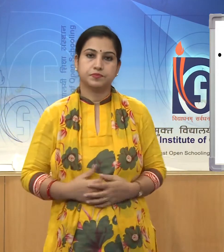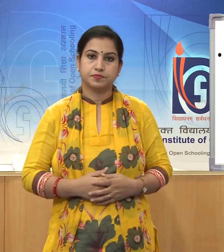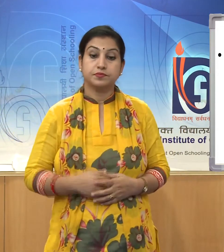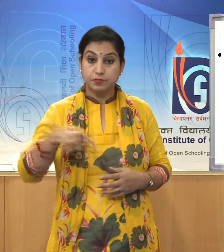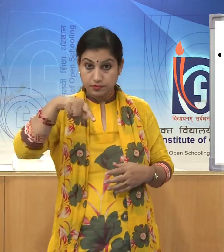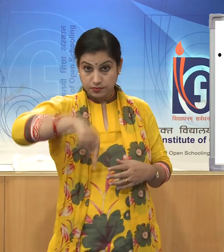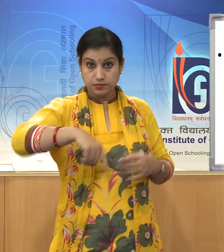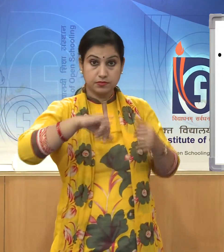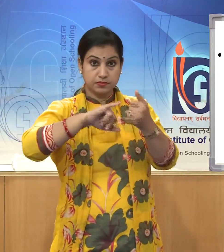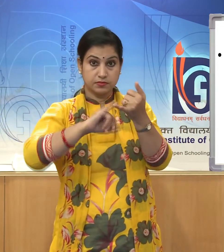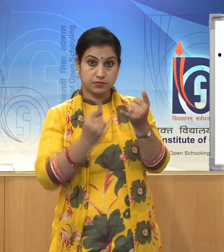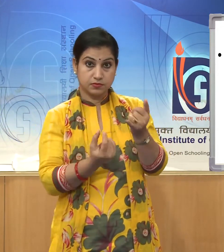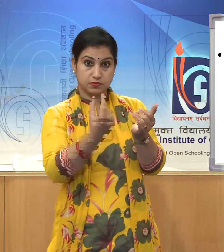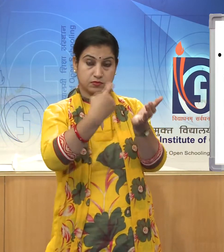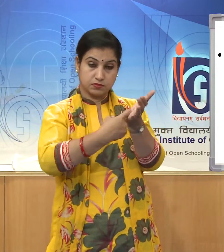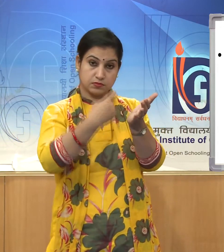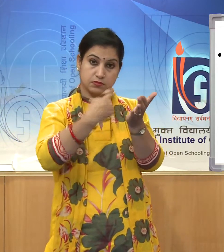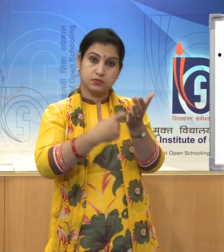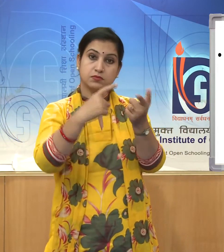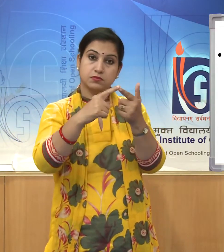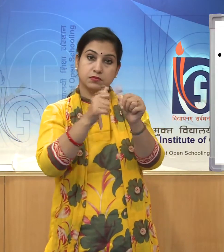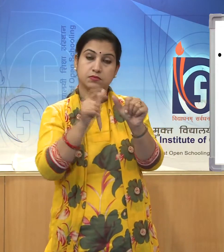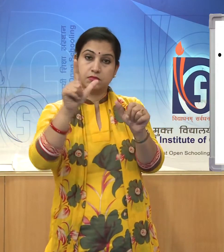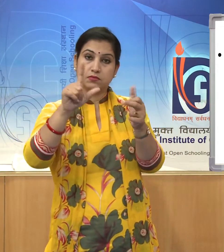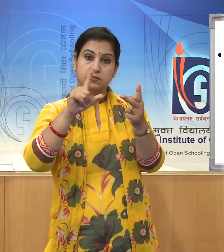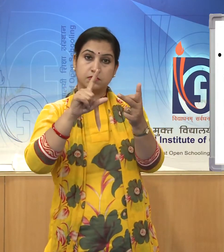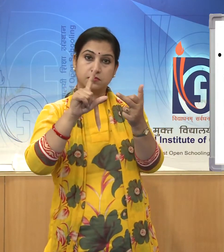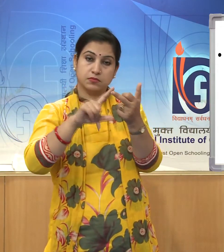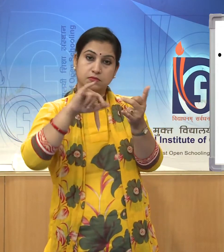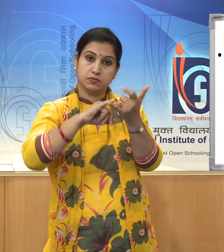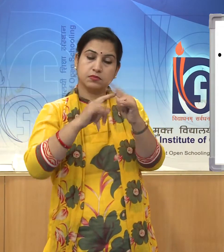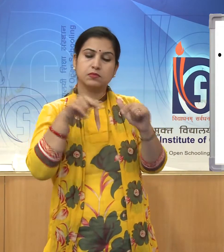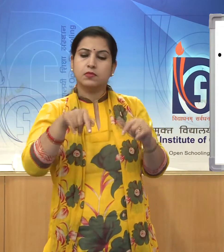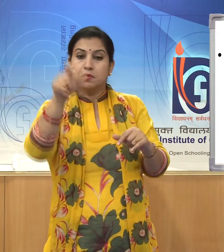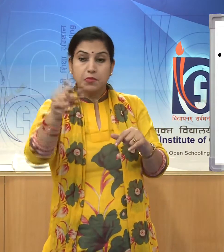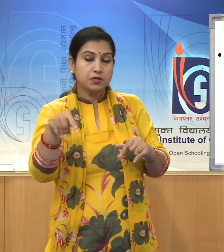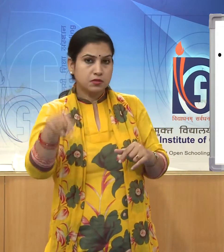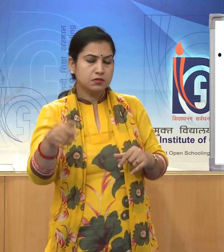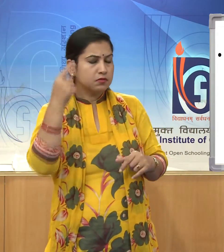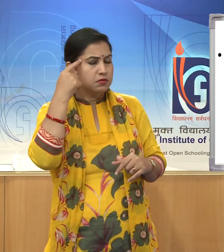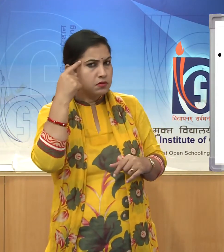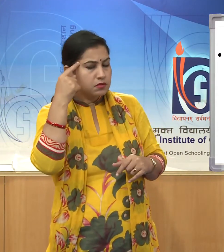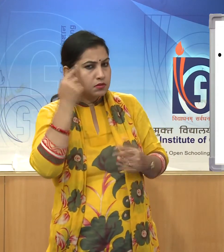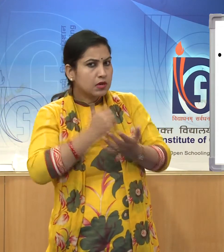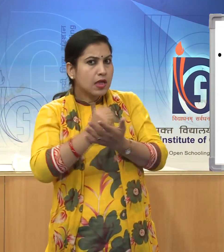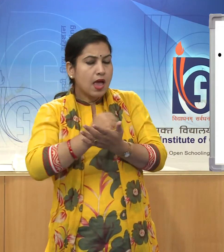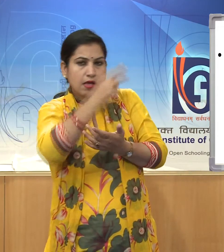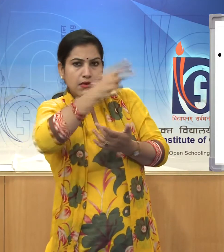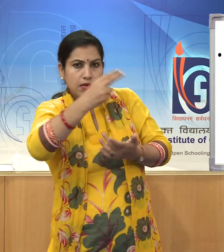The surrealist artists tried to use the images of